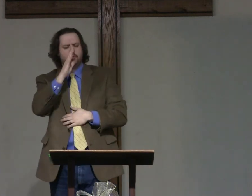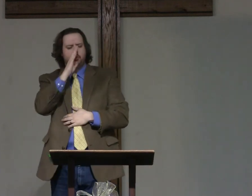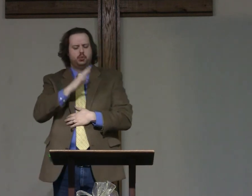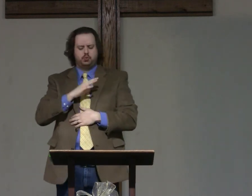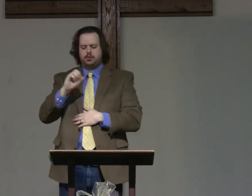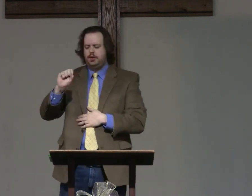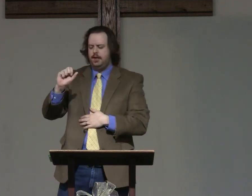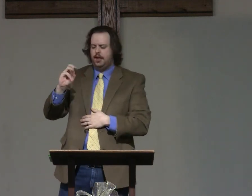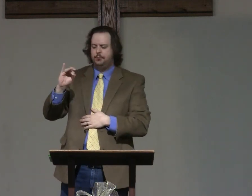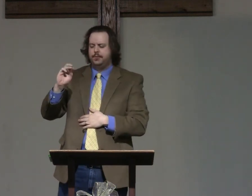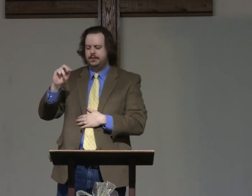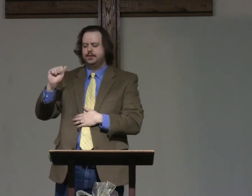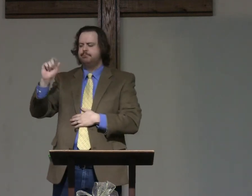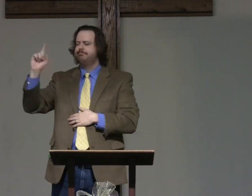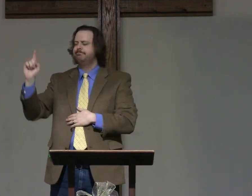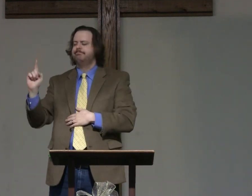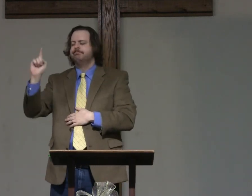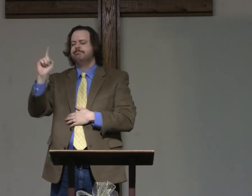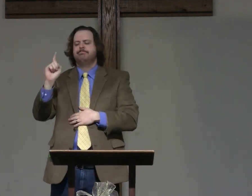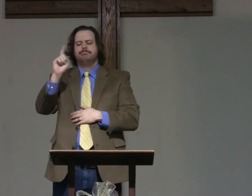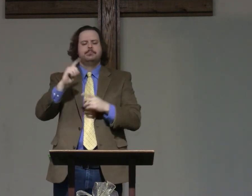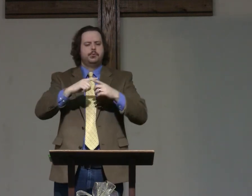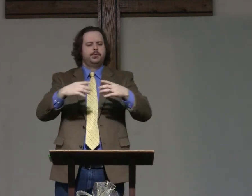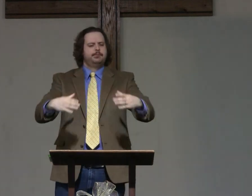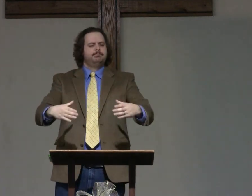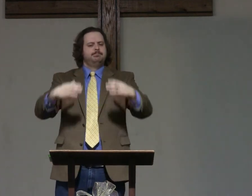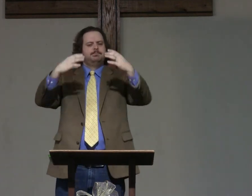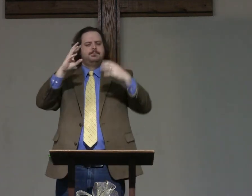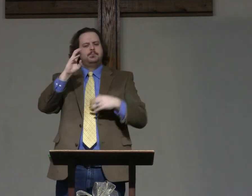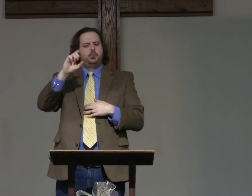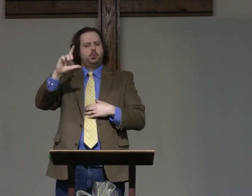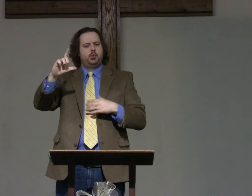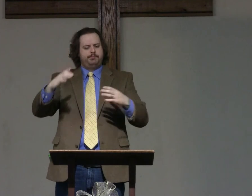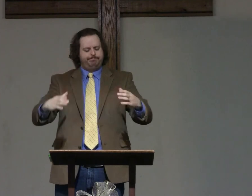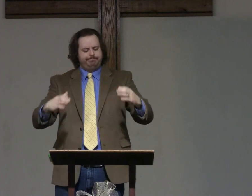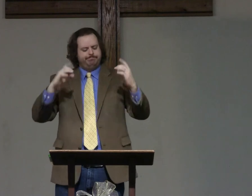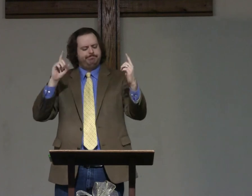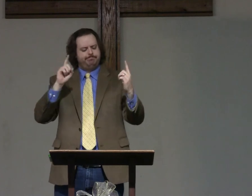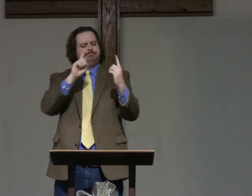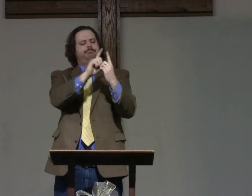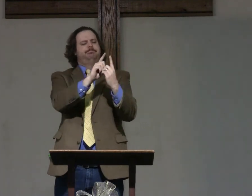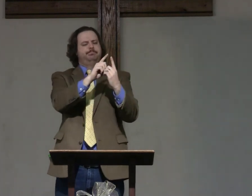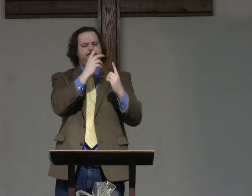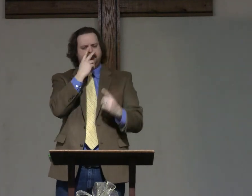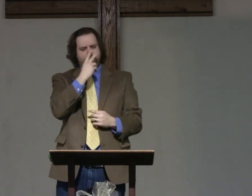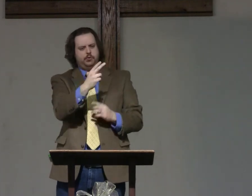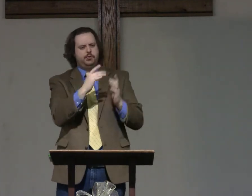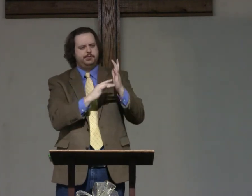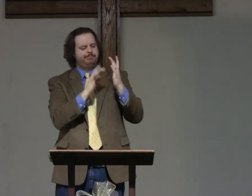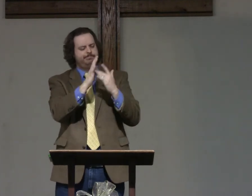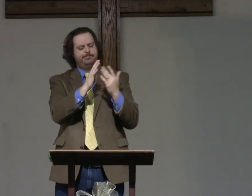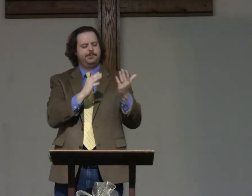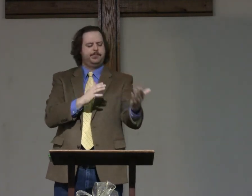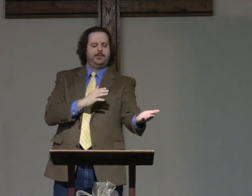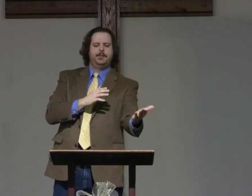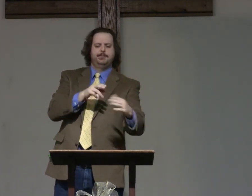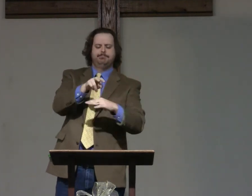And this is the story of the Samaritan woman. She came to the well, and there she saw